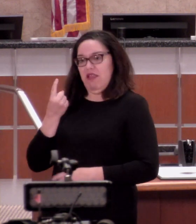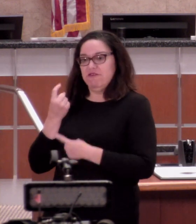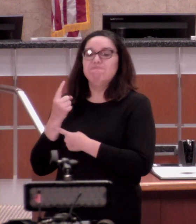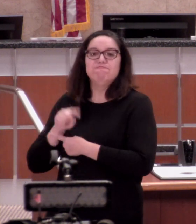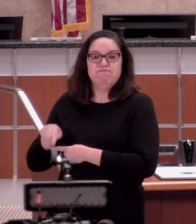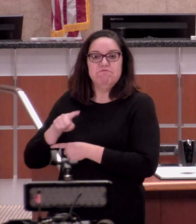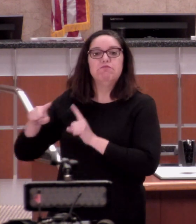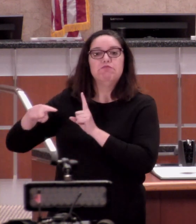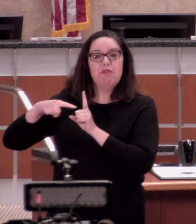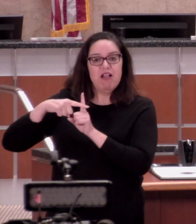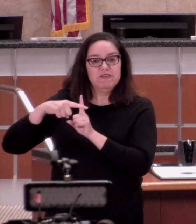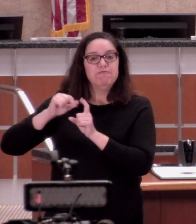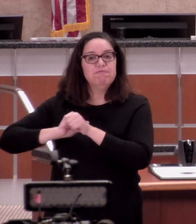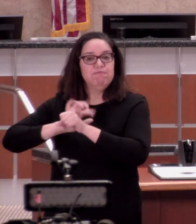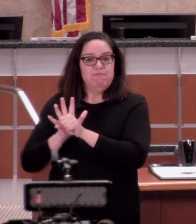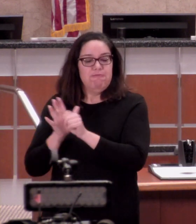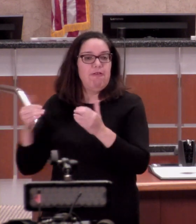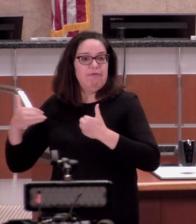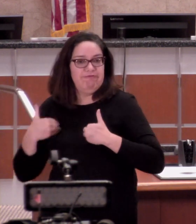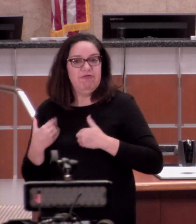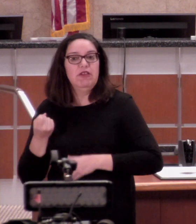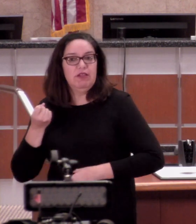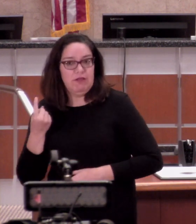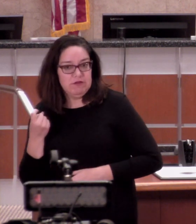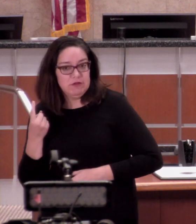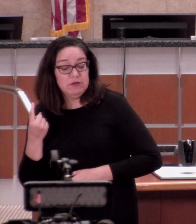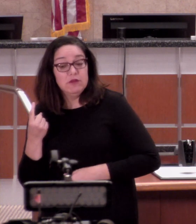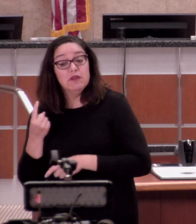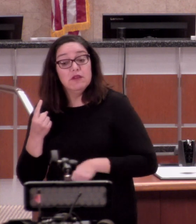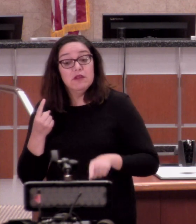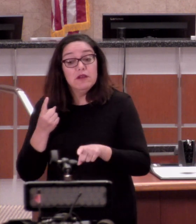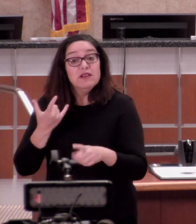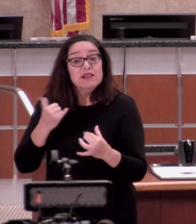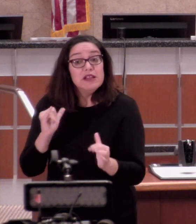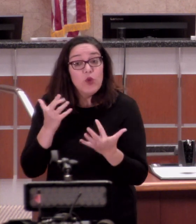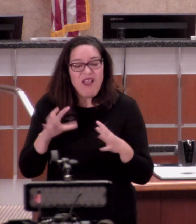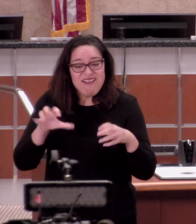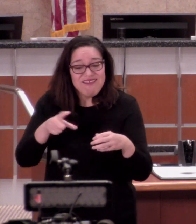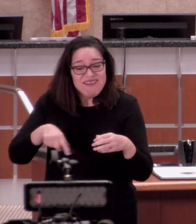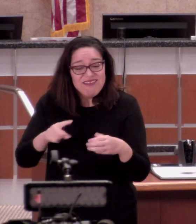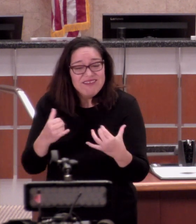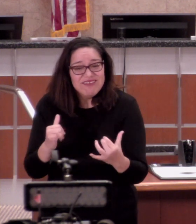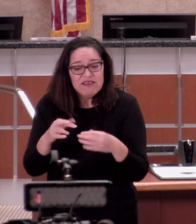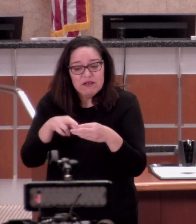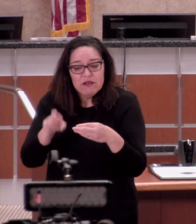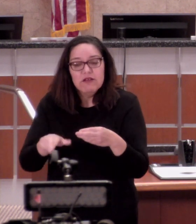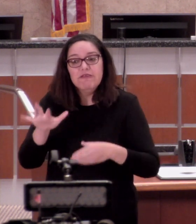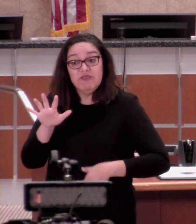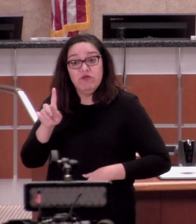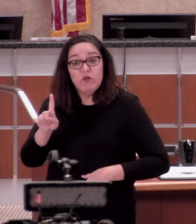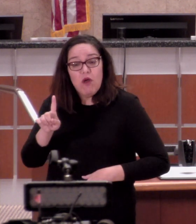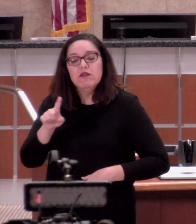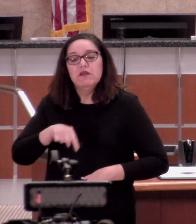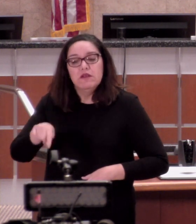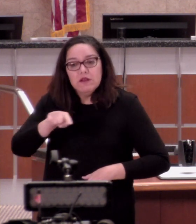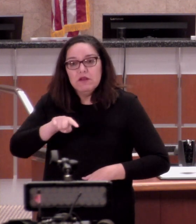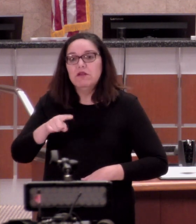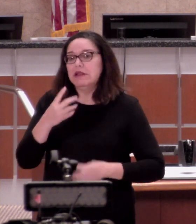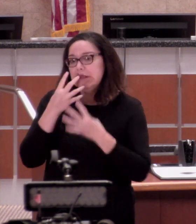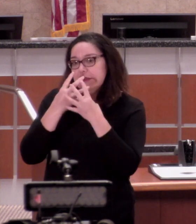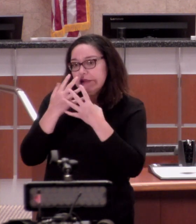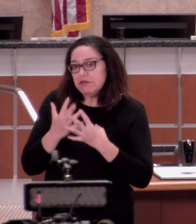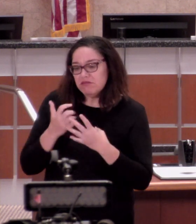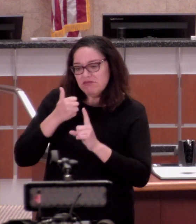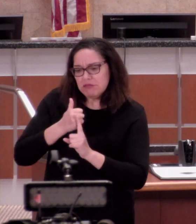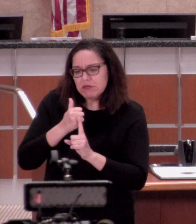should be noted that on those 11, the 51 pending tests, those are any inmates that display